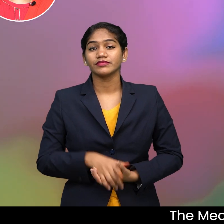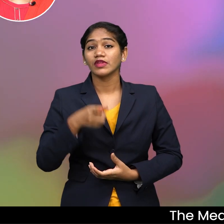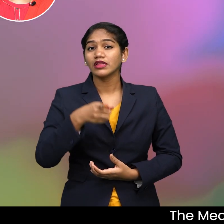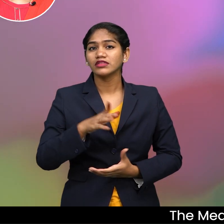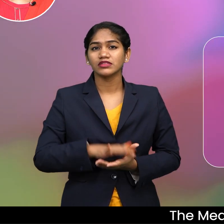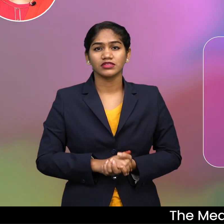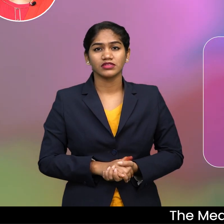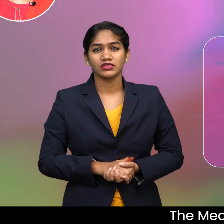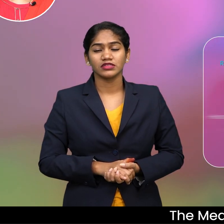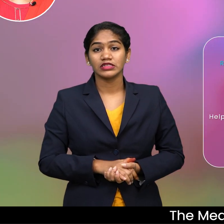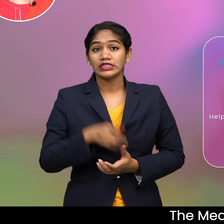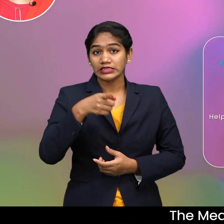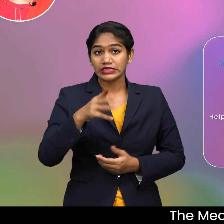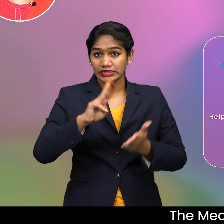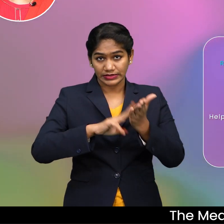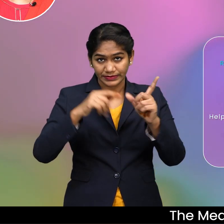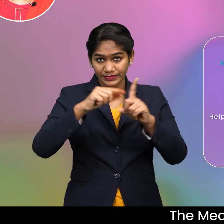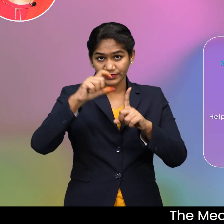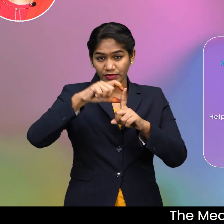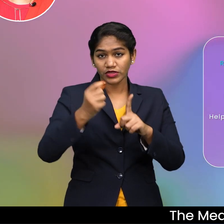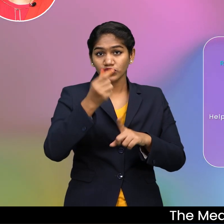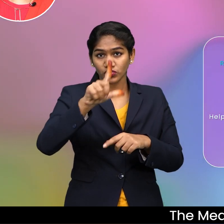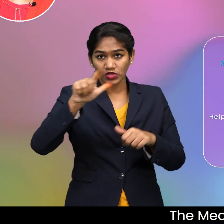The medulla oblongata